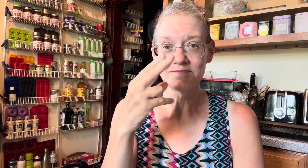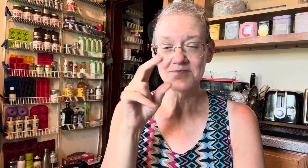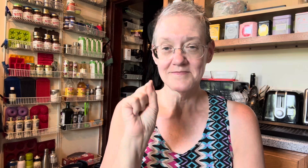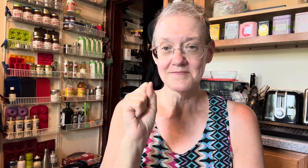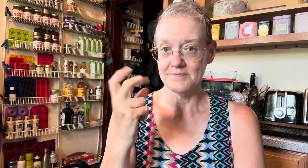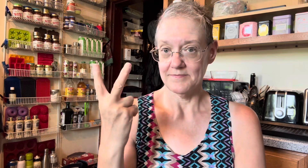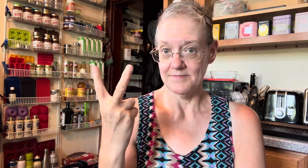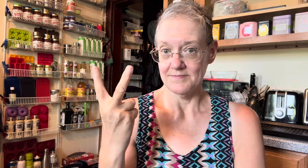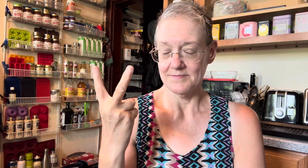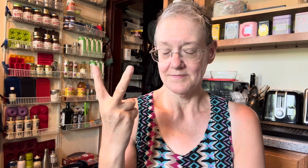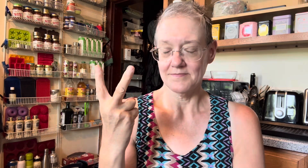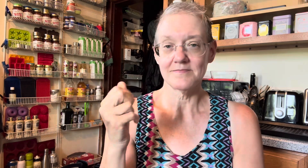chicken thighs